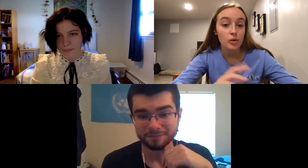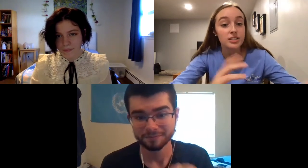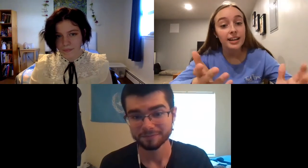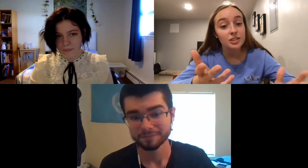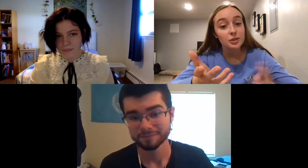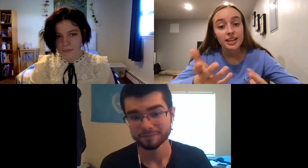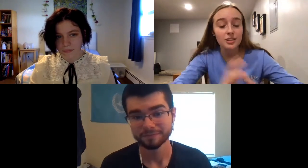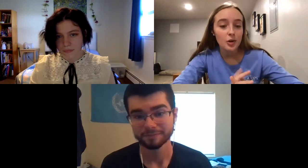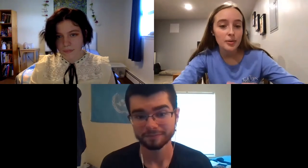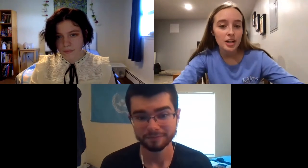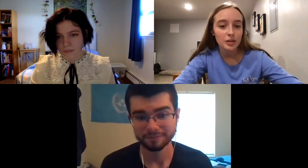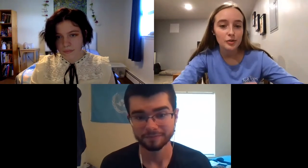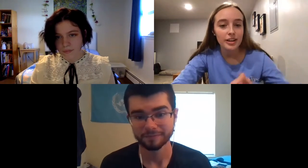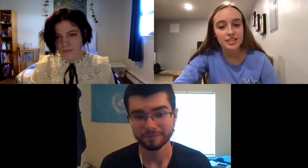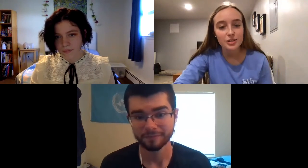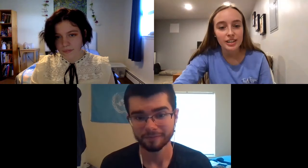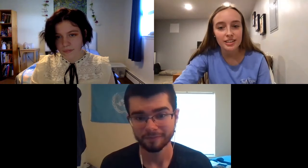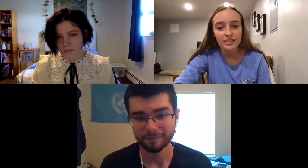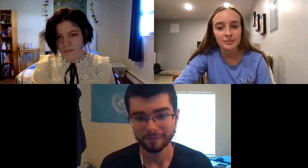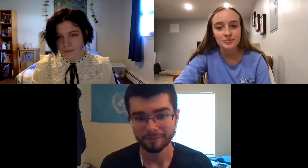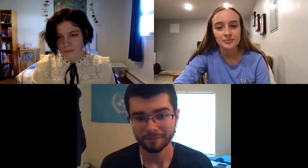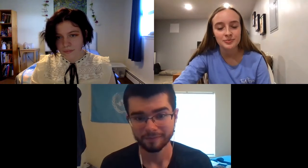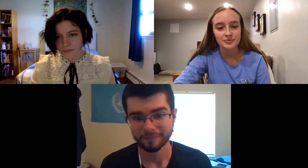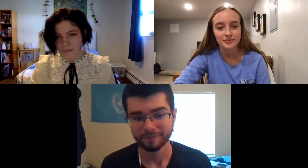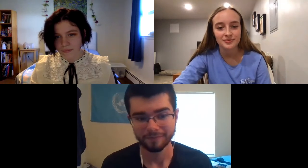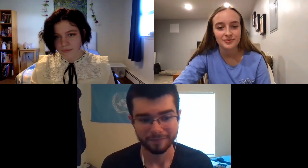more signs you'd like to know about or phrases or anything?